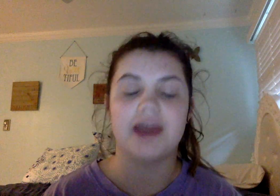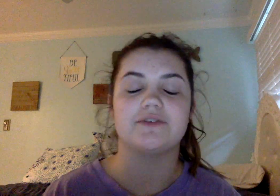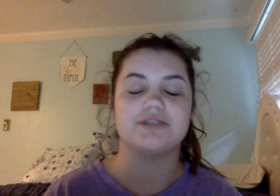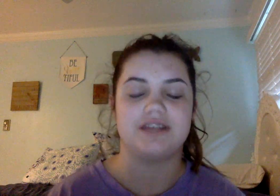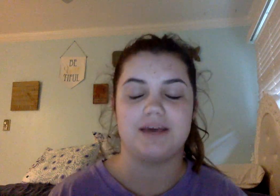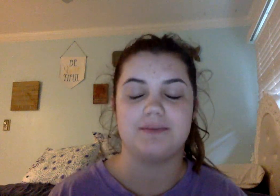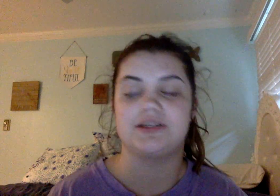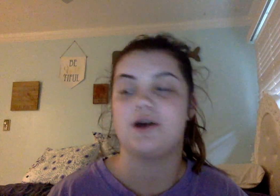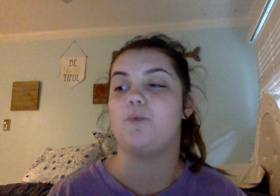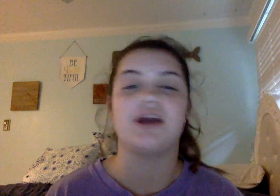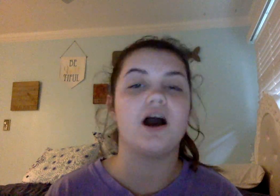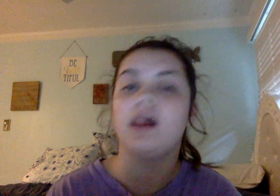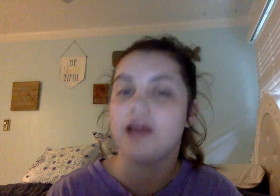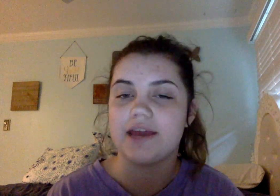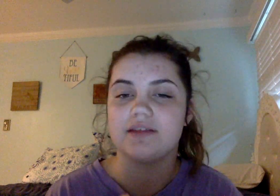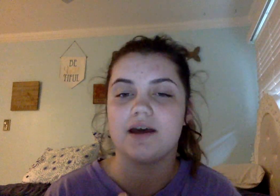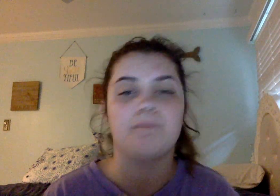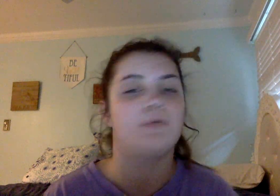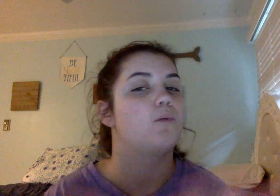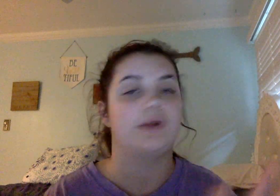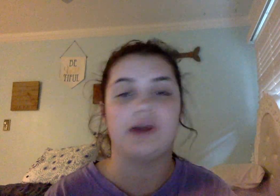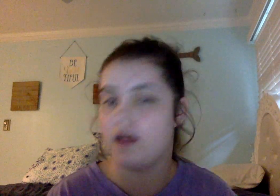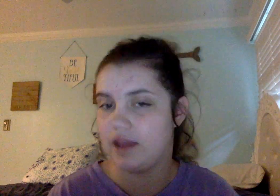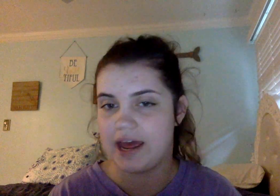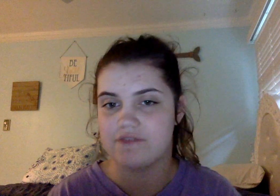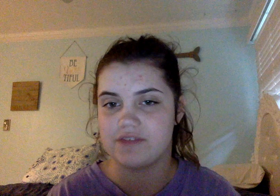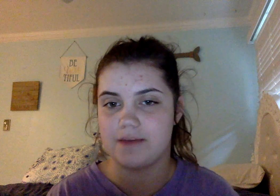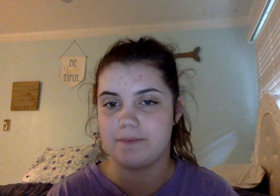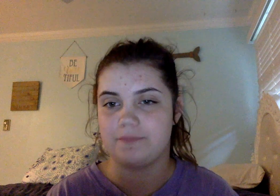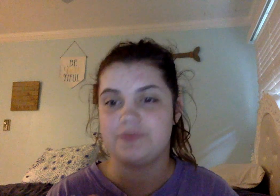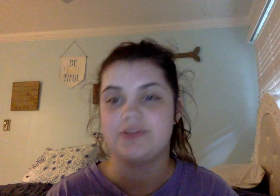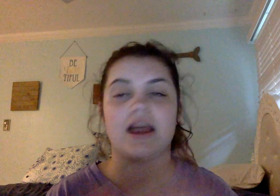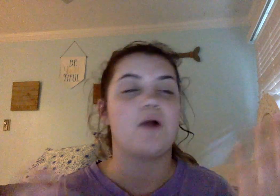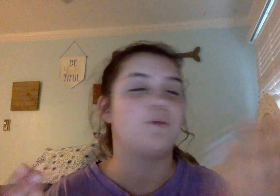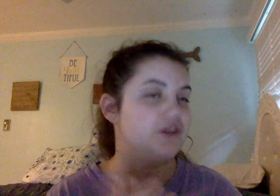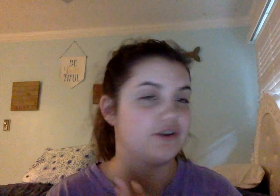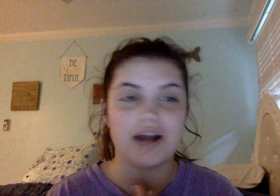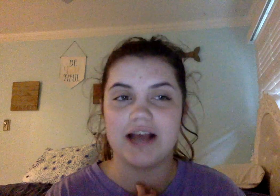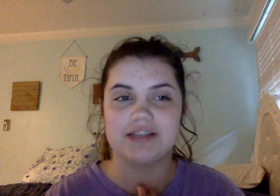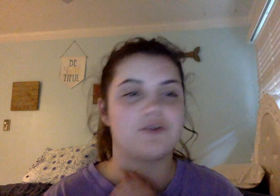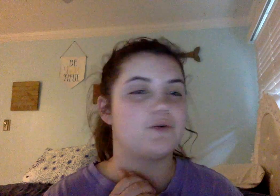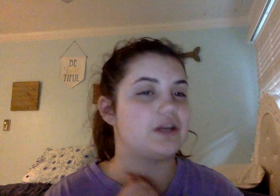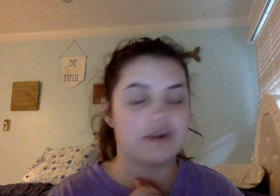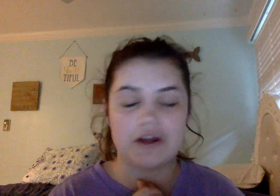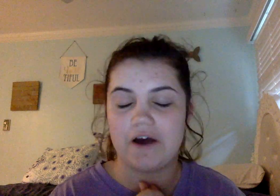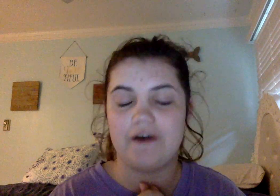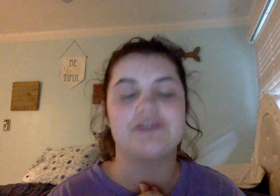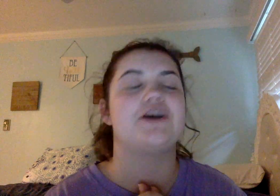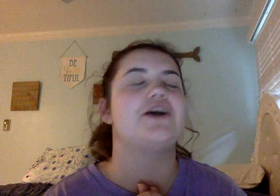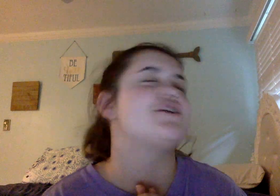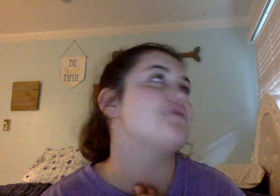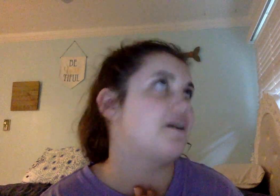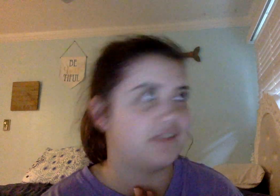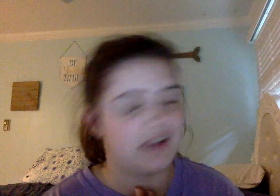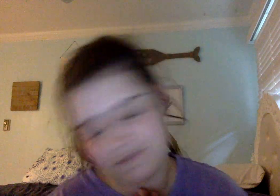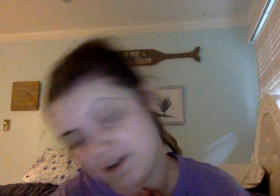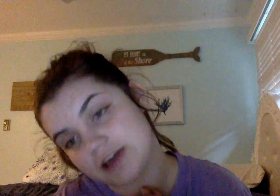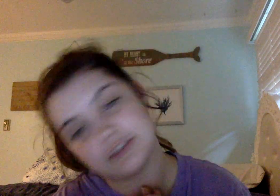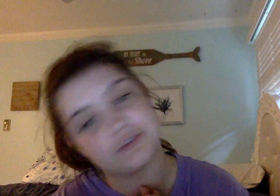finals tips. We all hate them. We all have them. When you're in high school, when you're in college, you have to take finals for